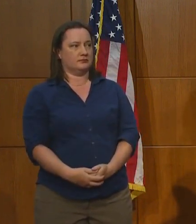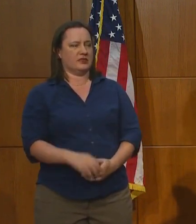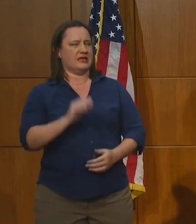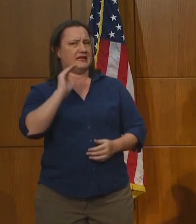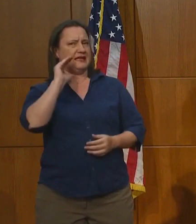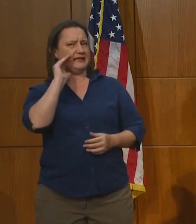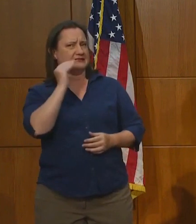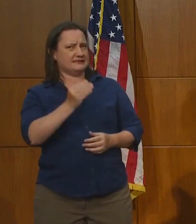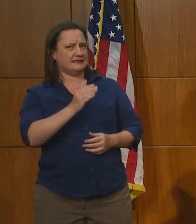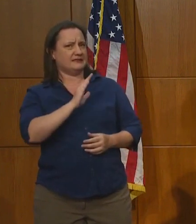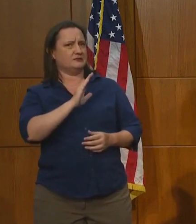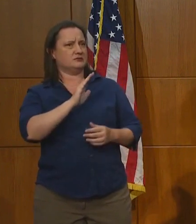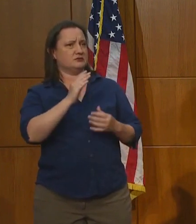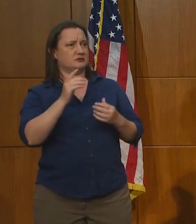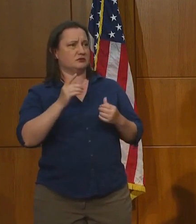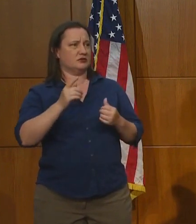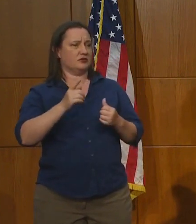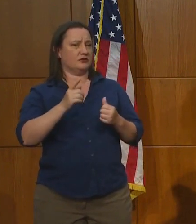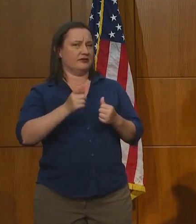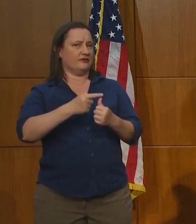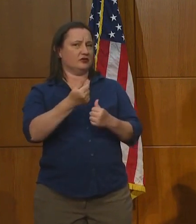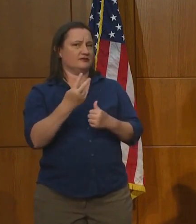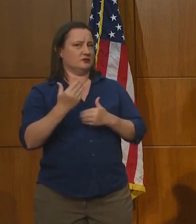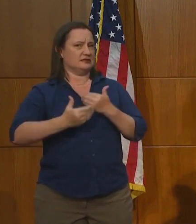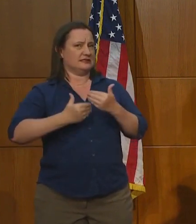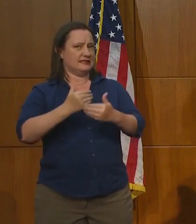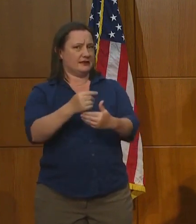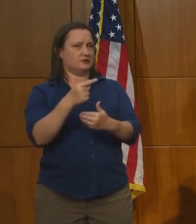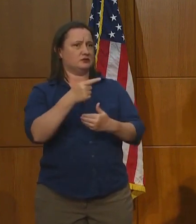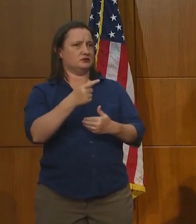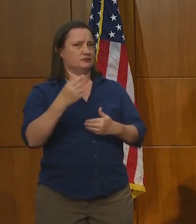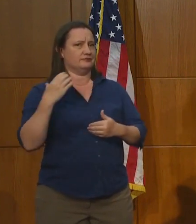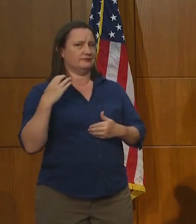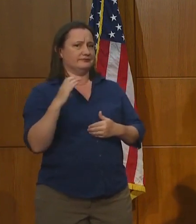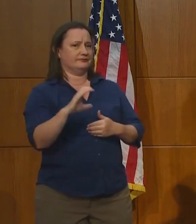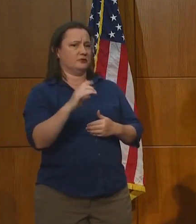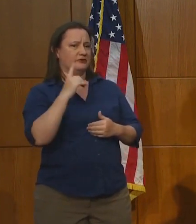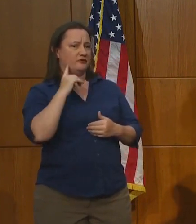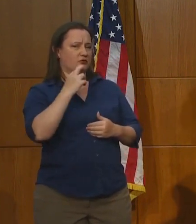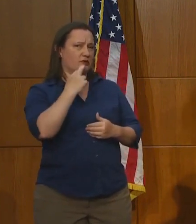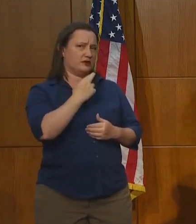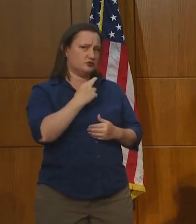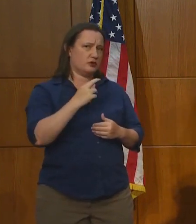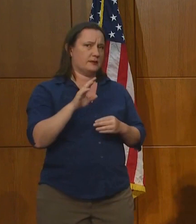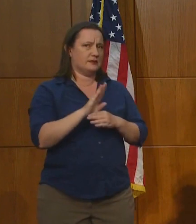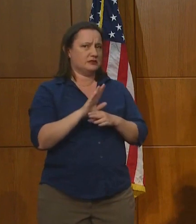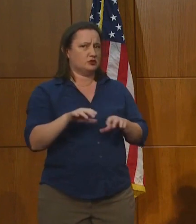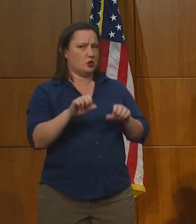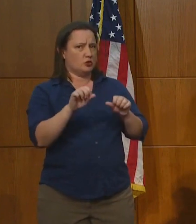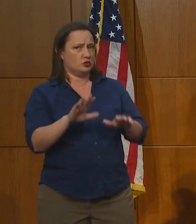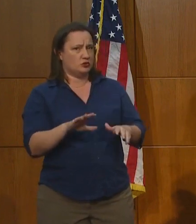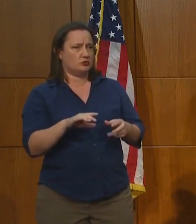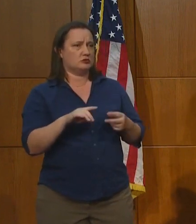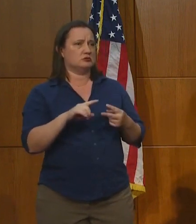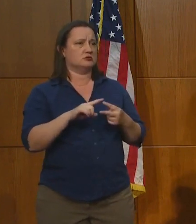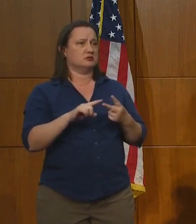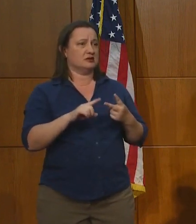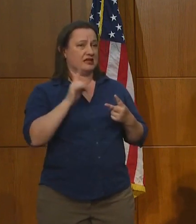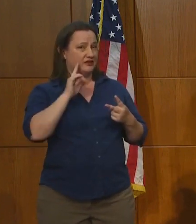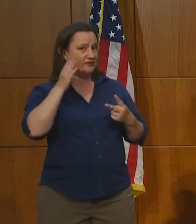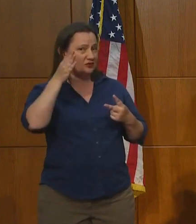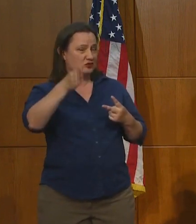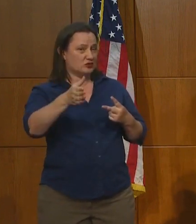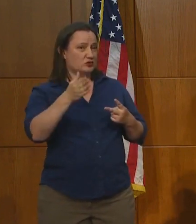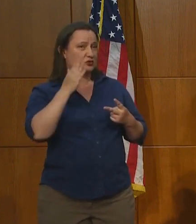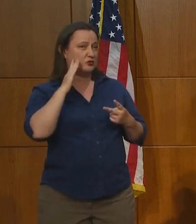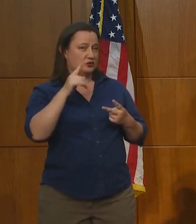to make sure that they are telling people to wear face coverings. But have you considered, or would you consider in the future, maybe issuing another stay-at-home order for the